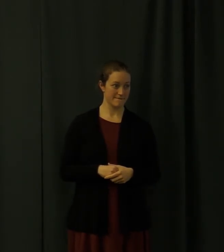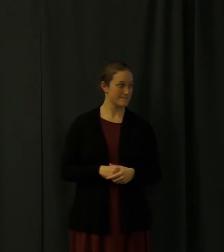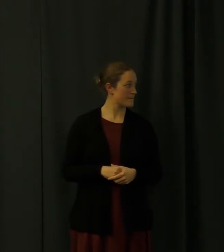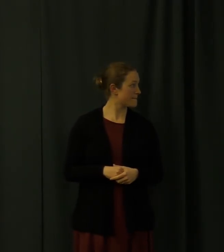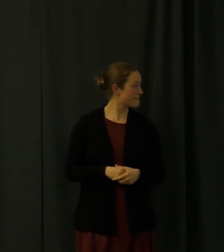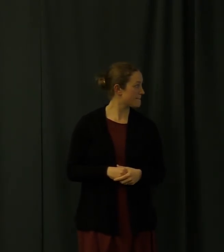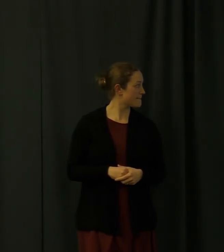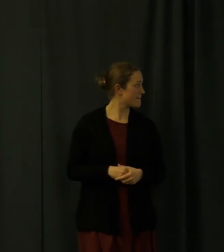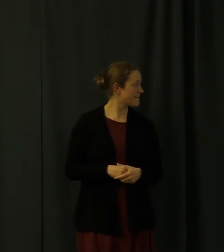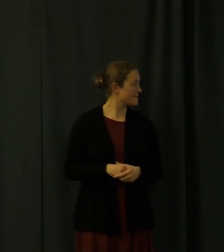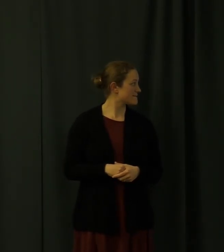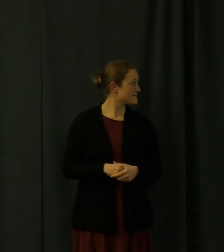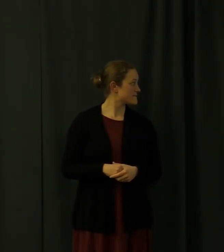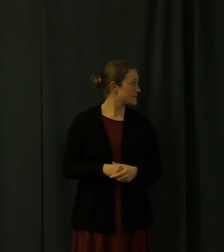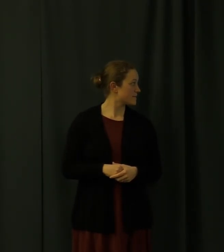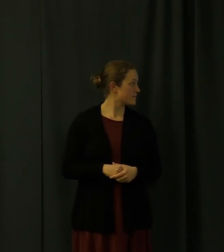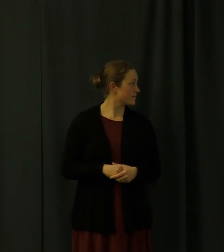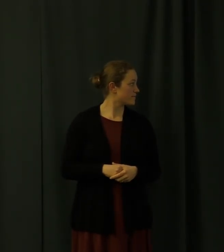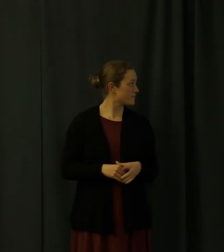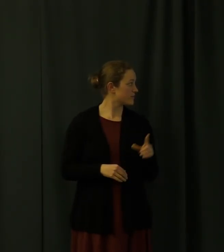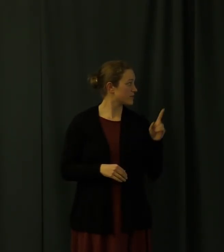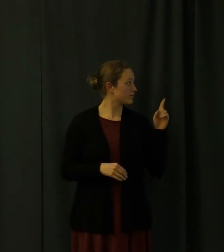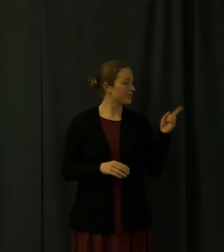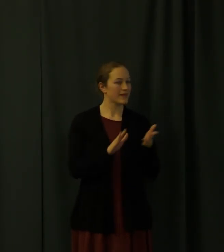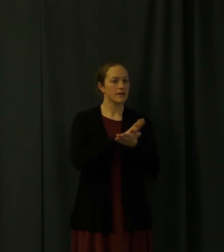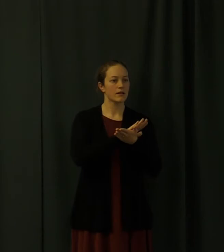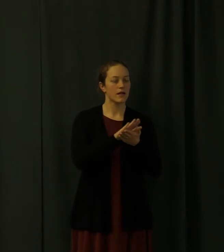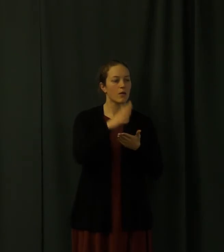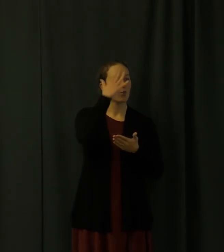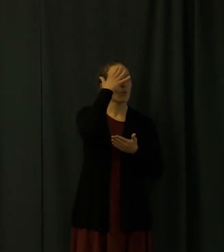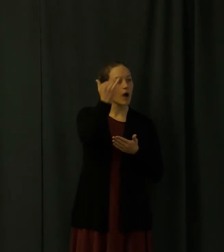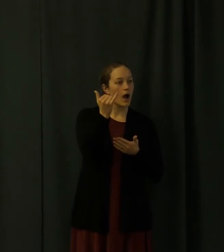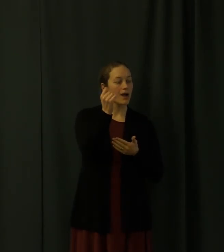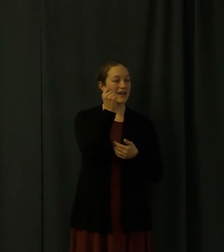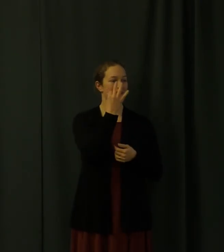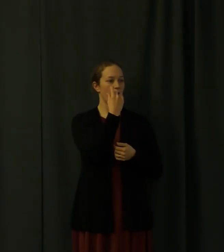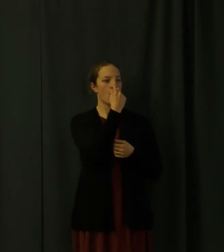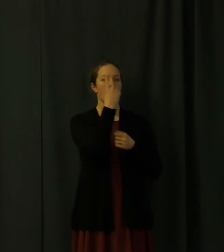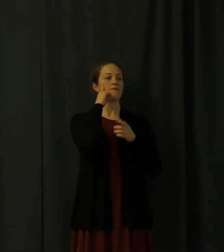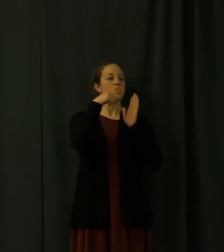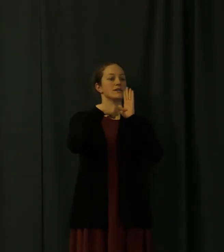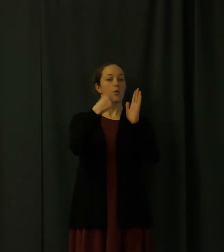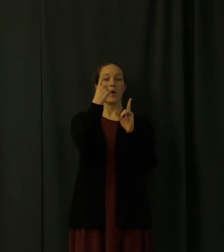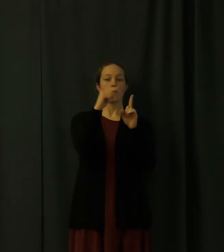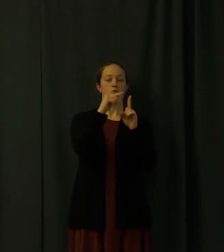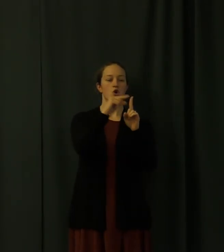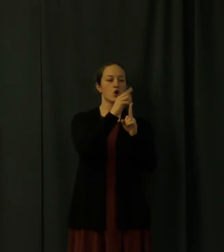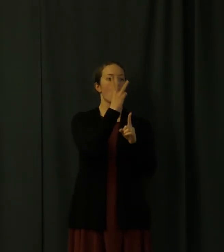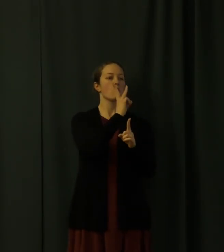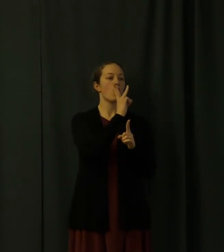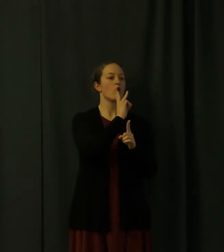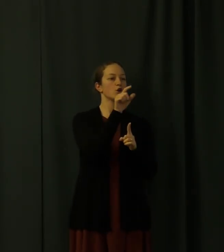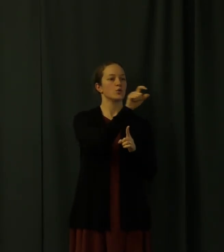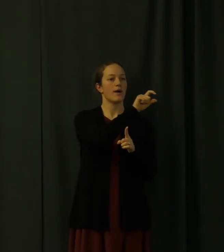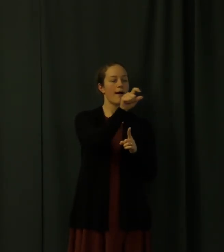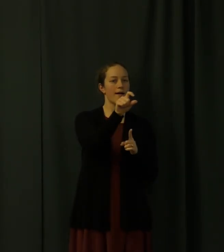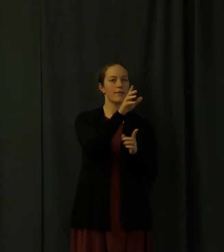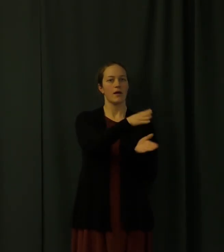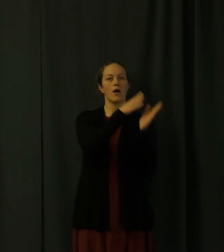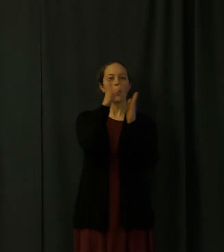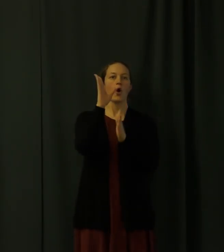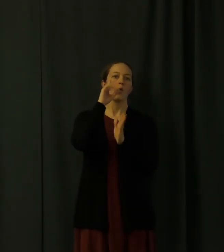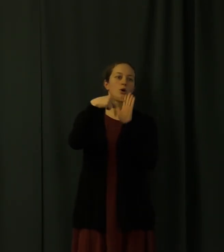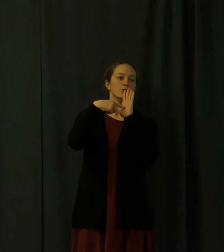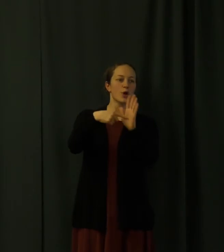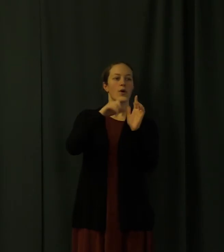I like that. So- And what's nice is like if you do, like if one of the words is water, it's like the ocean, a raindrop, a